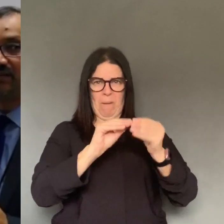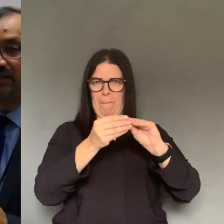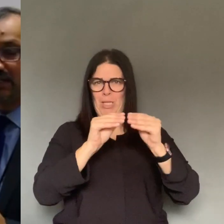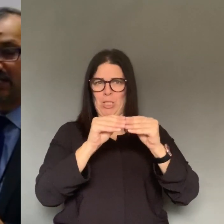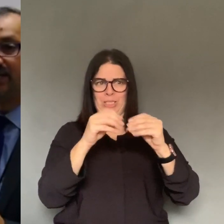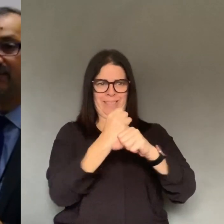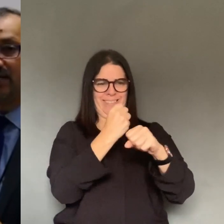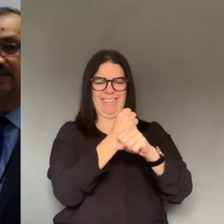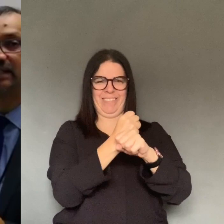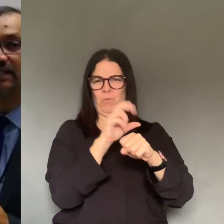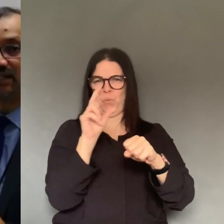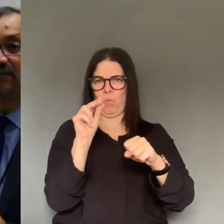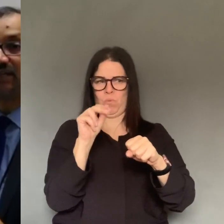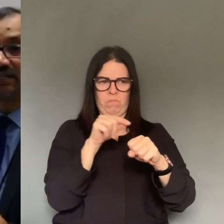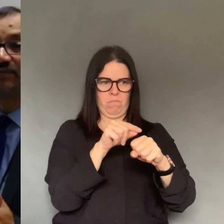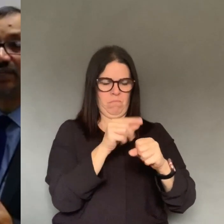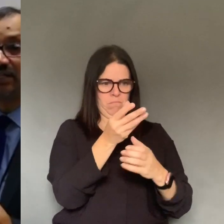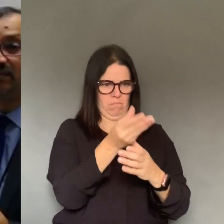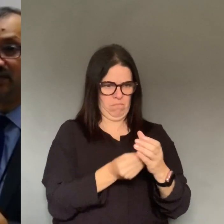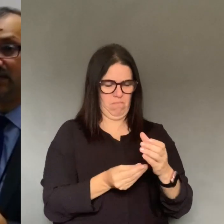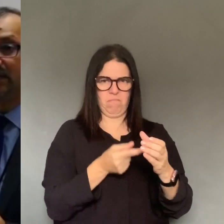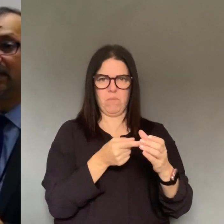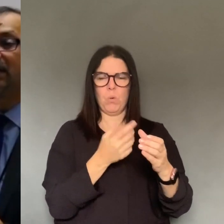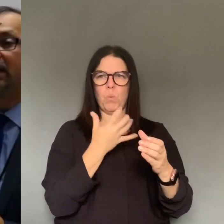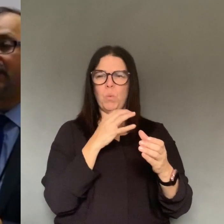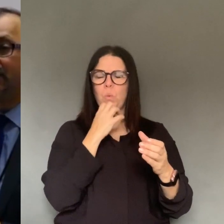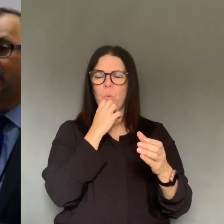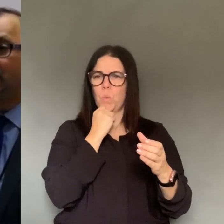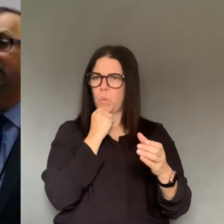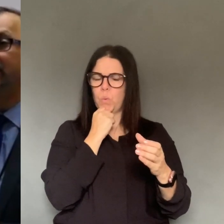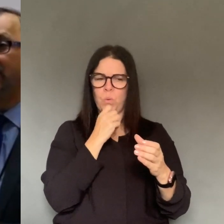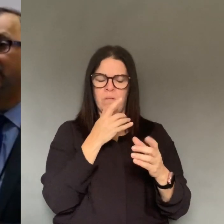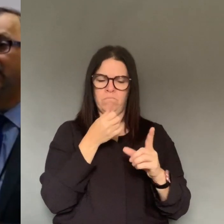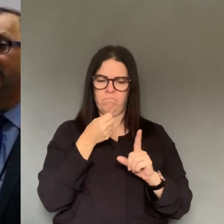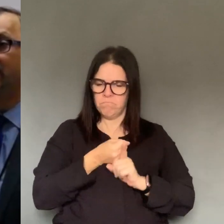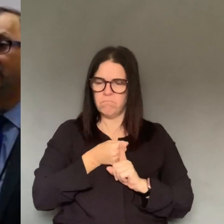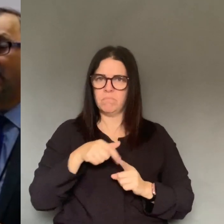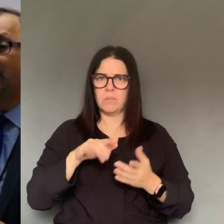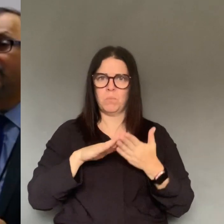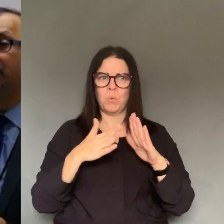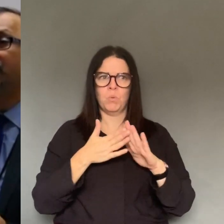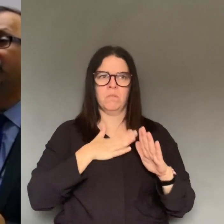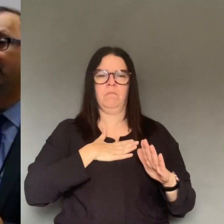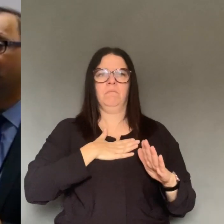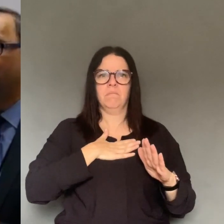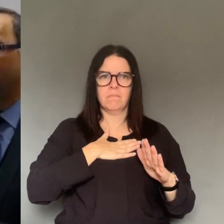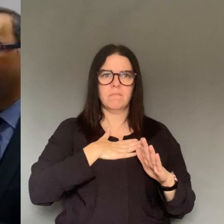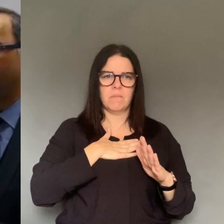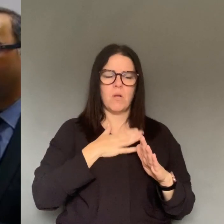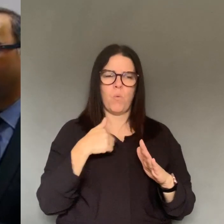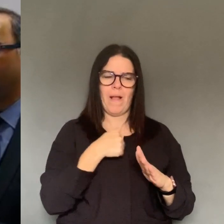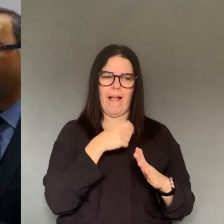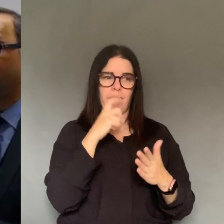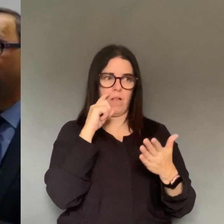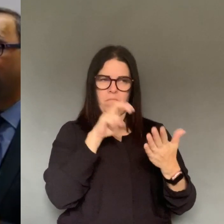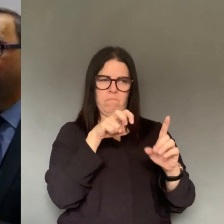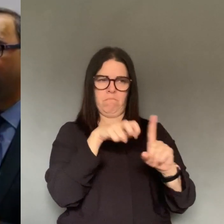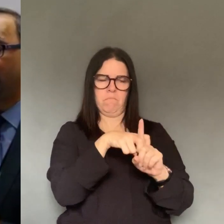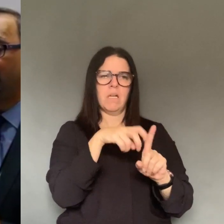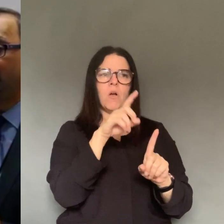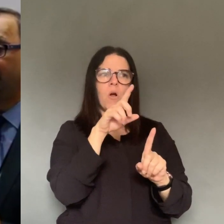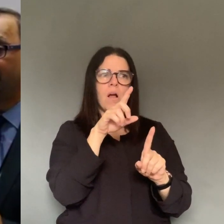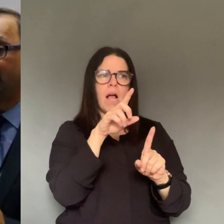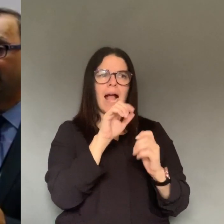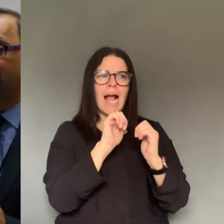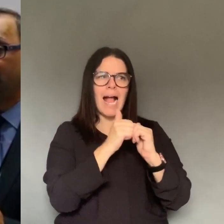are. A life lost is a life lost for our community, and we should be paying attention to how do we prevent those lives from